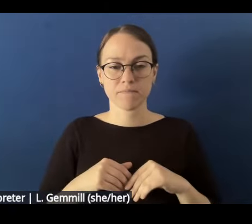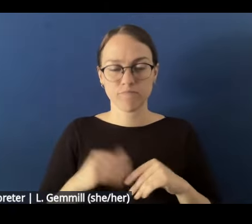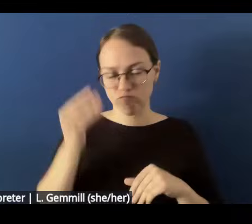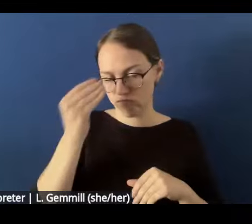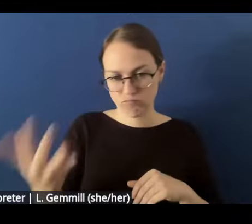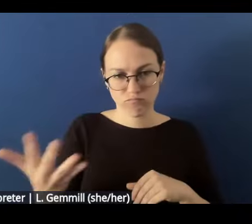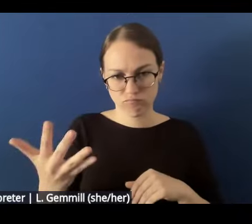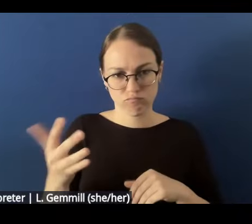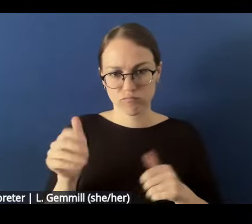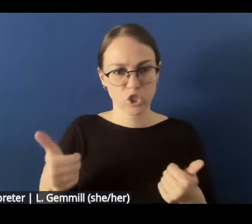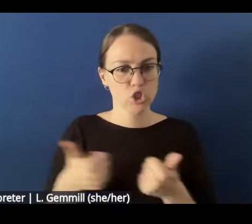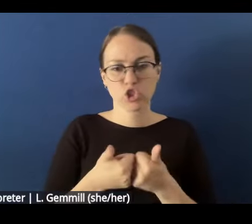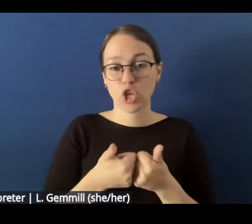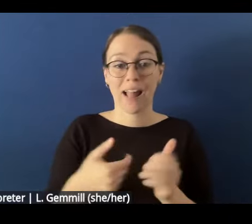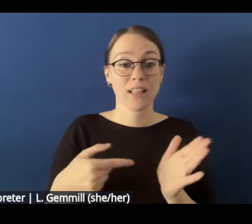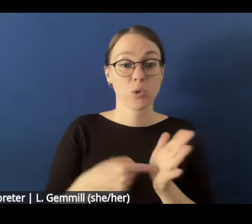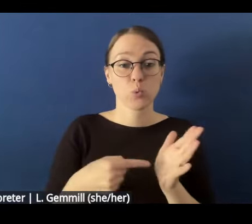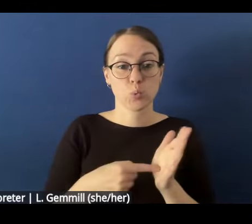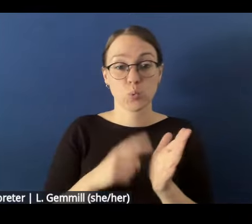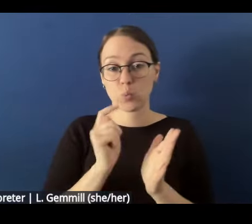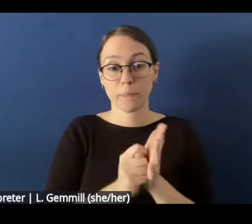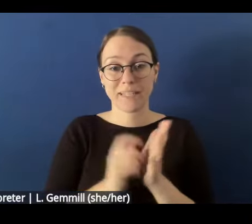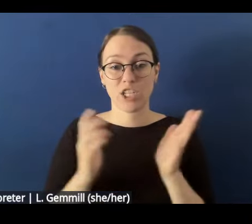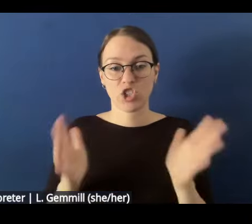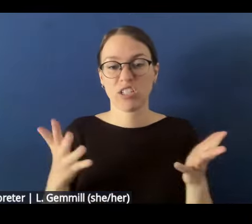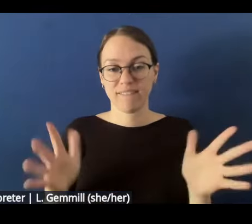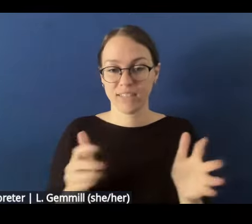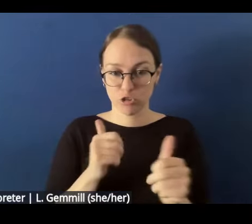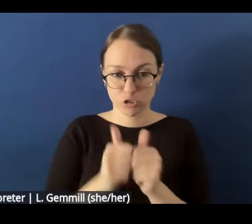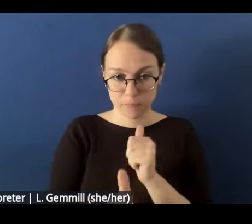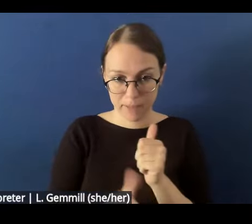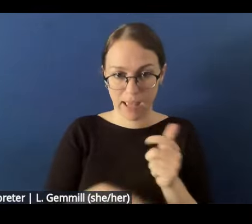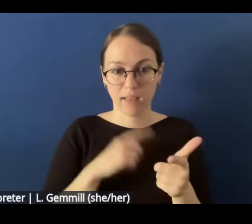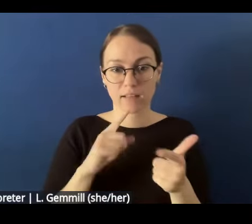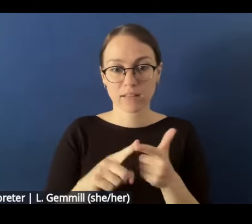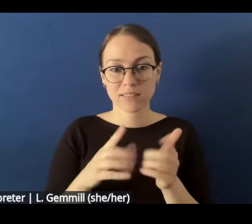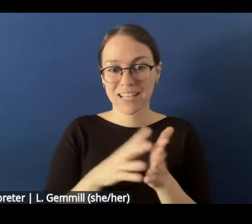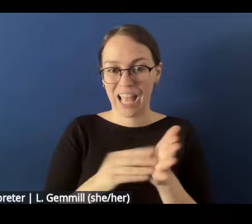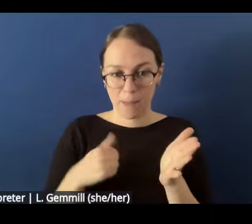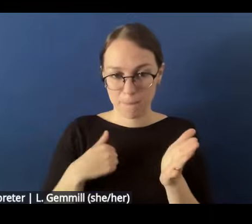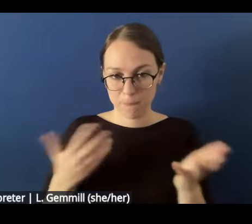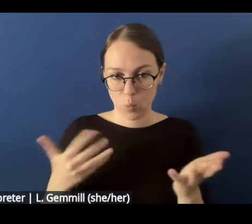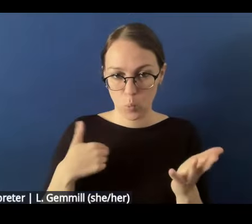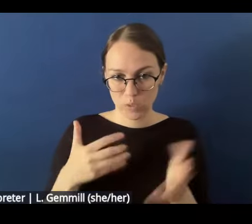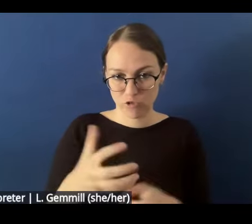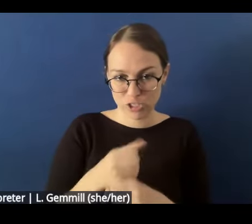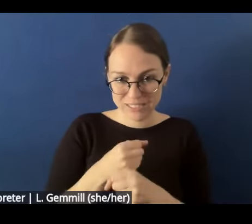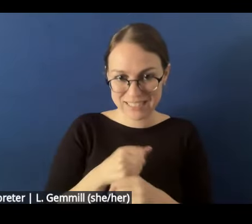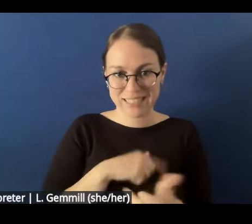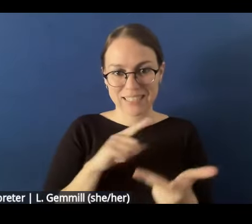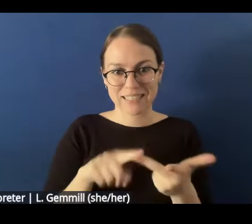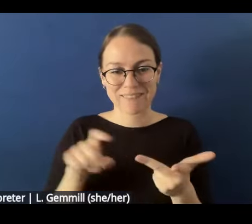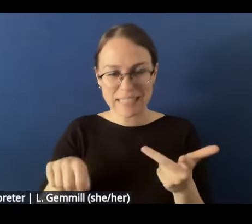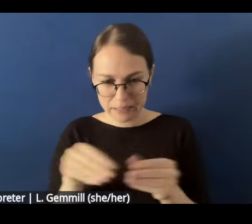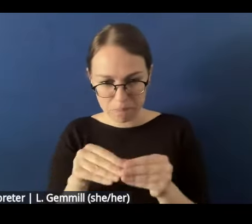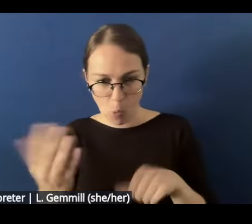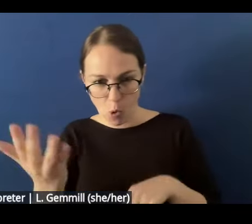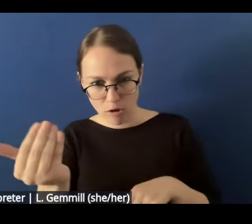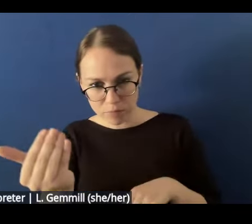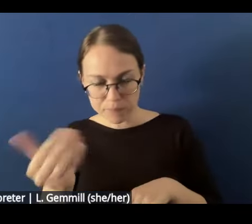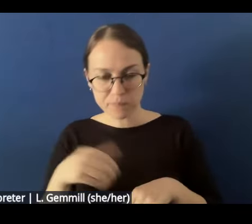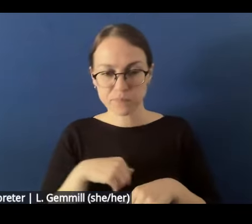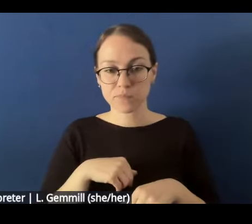a copy of what we've received. This is what we need from you. This is the deadline we need it from you. If you do not provide this to us, this is what's going to